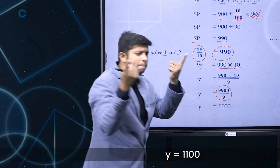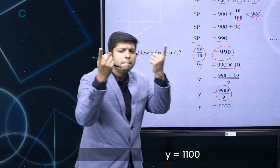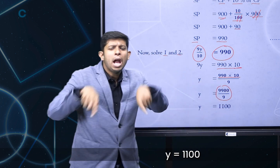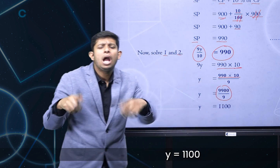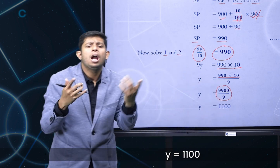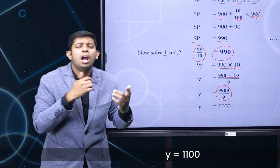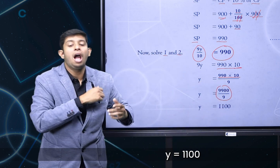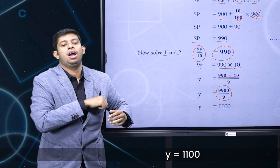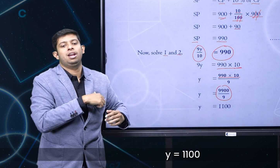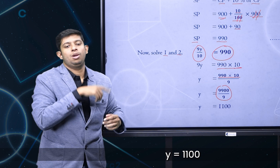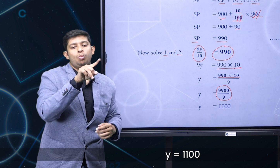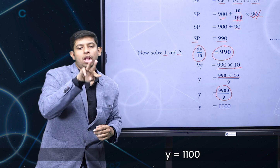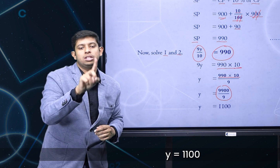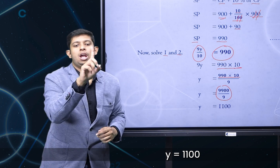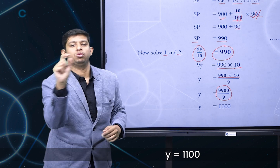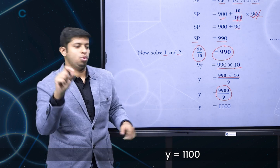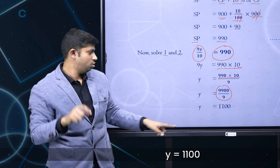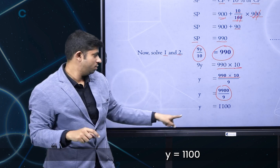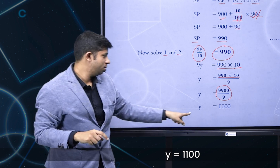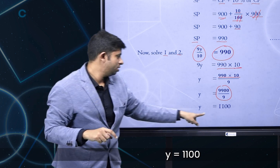Y equals to 1100.